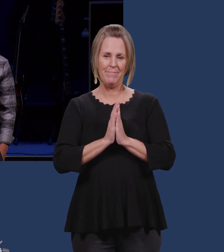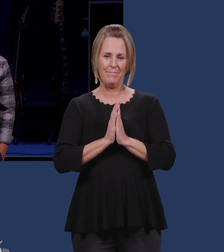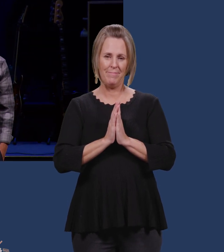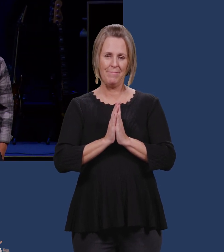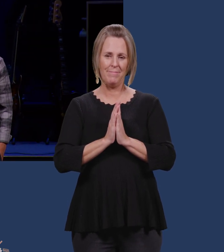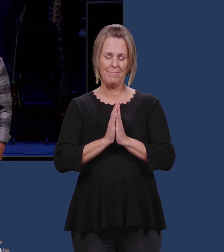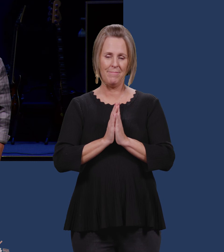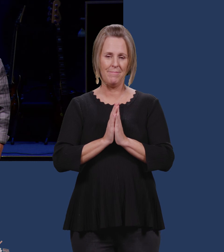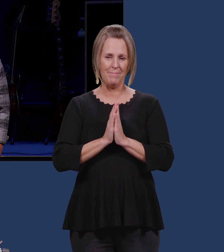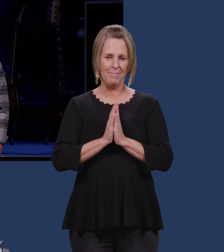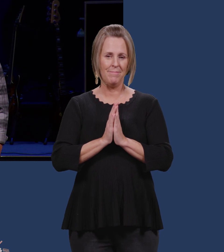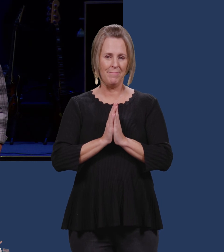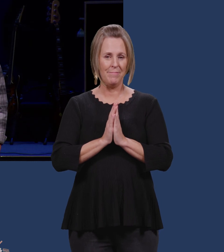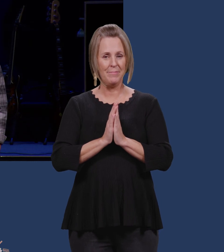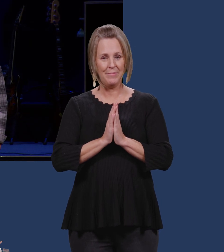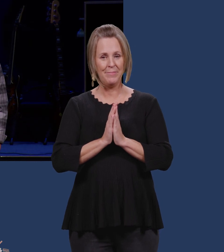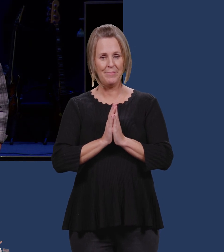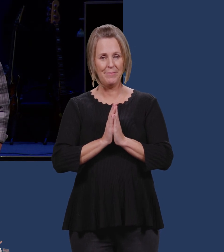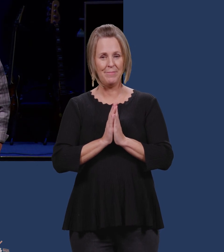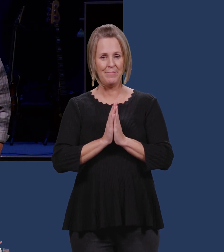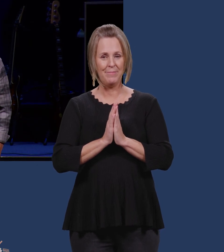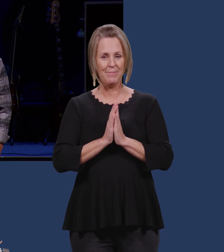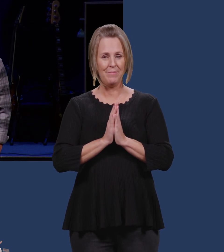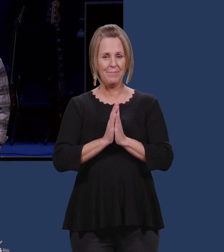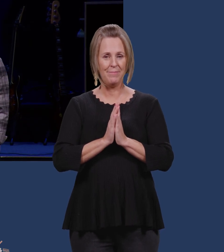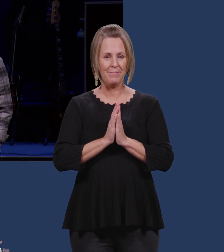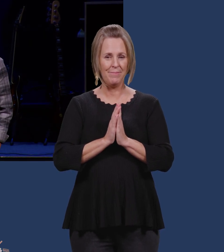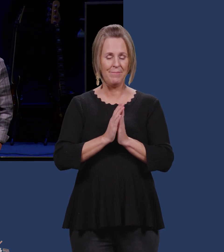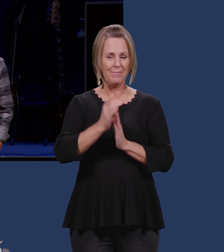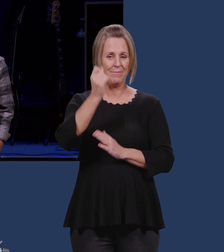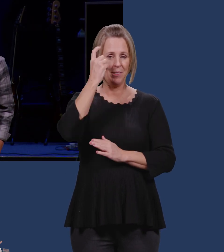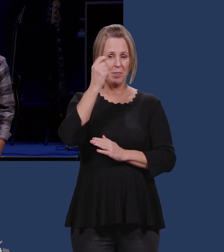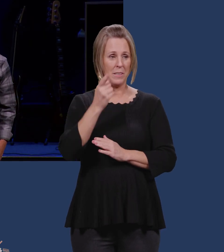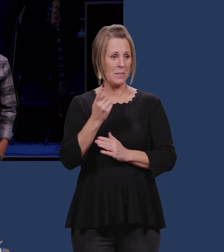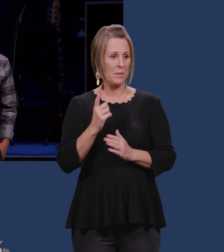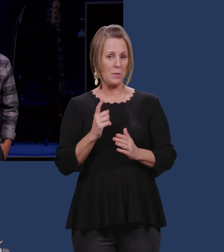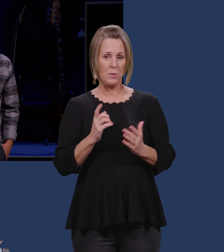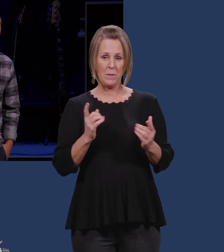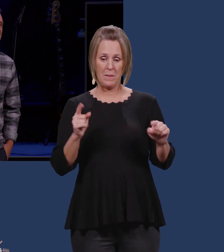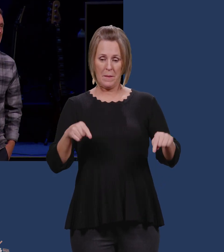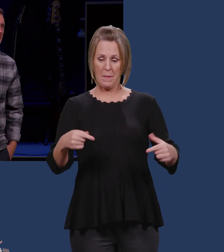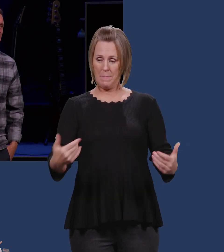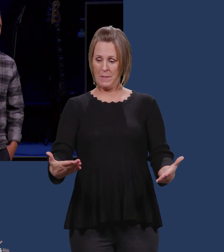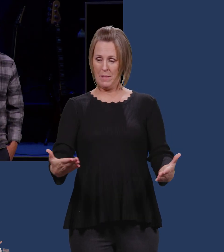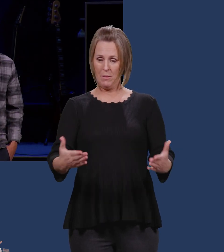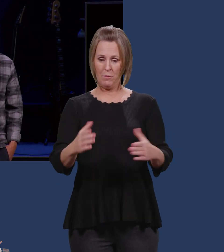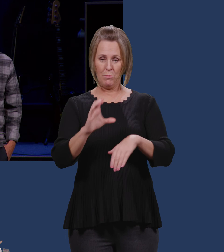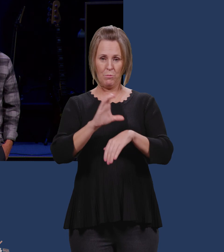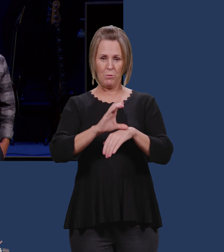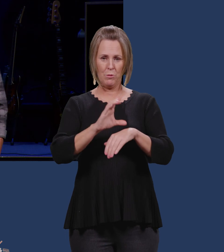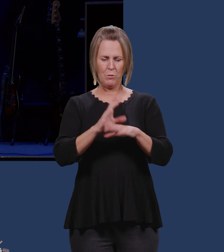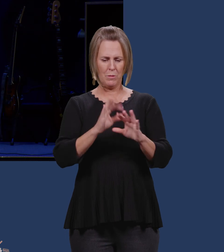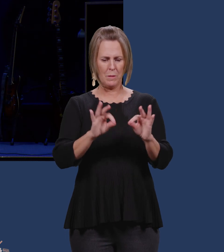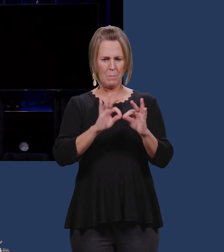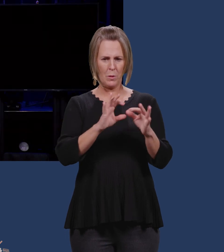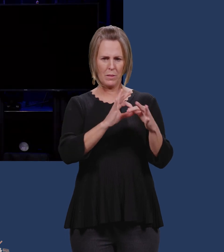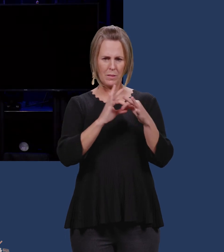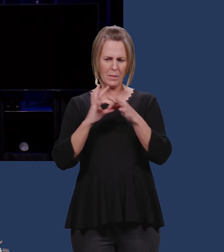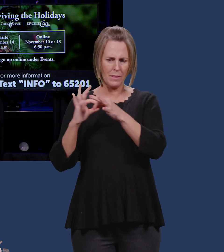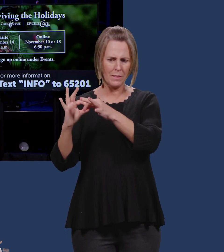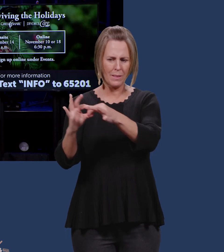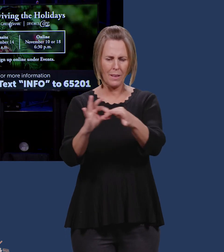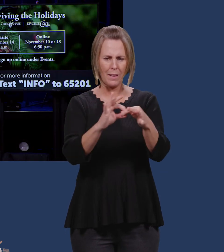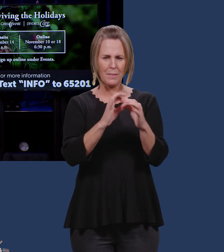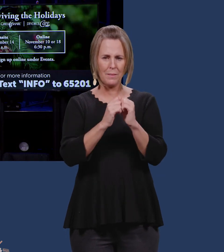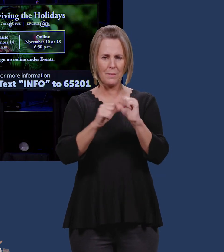Being a part of a church is more than just the worship service. It's also serving and being connected to other people. A couple super